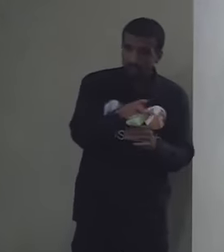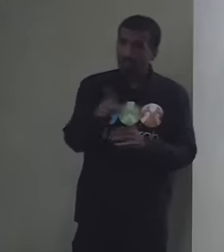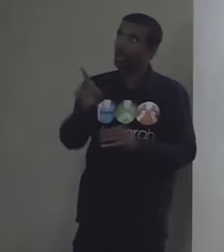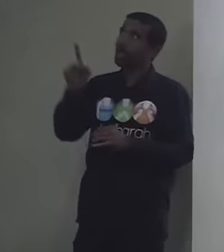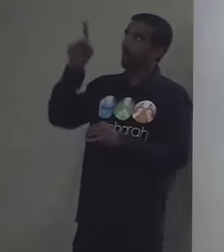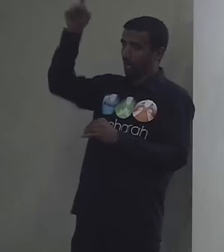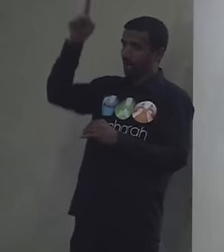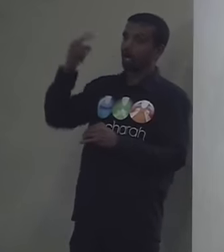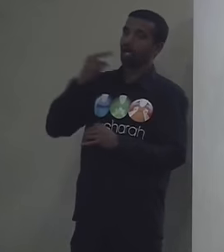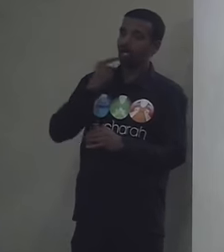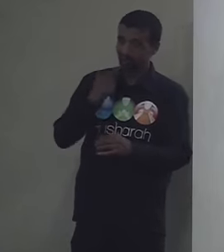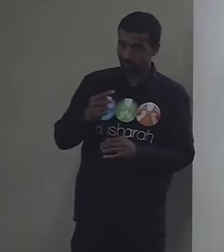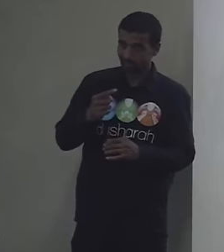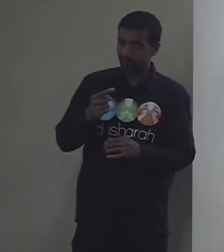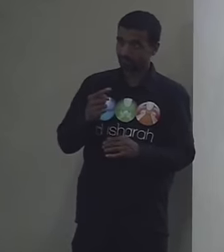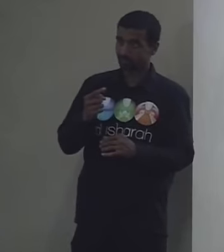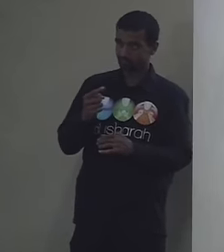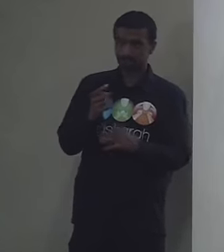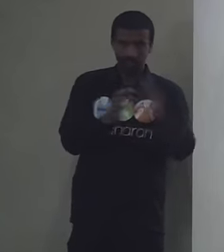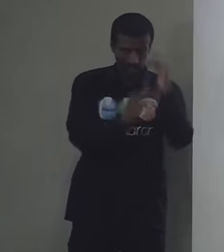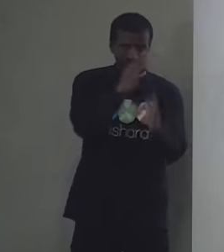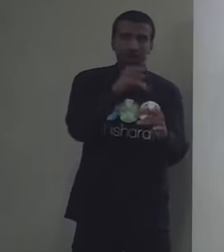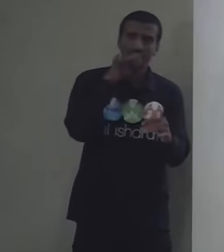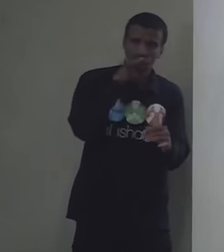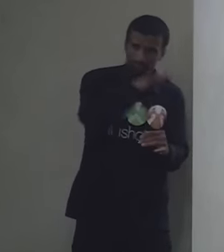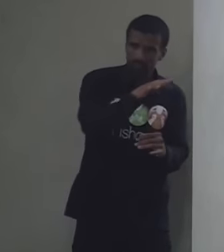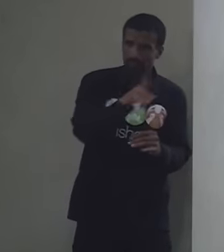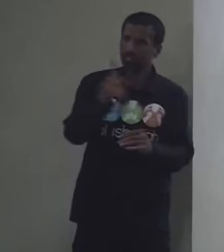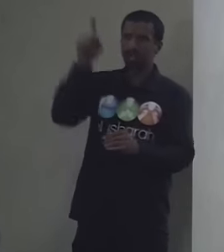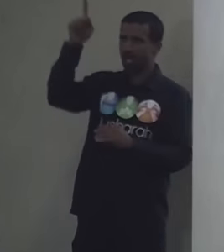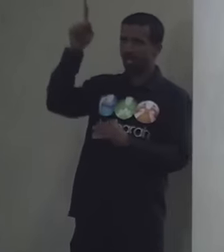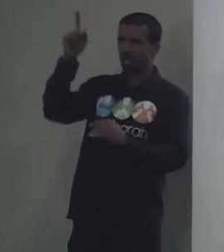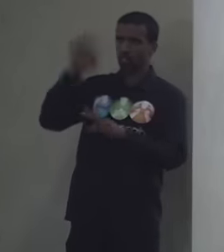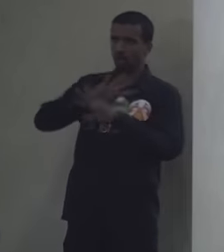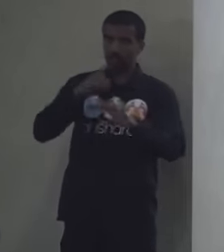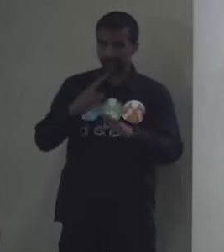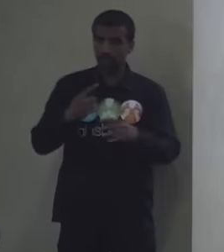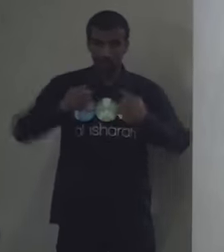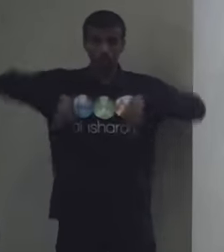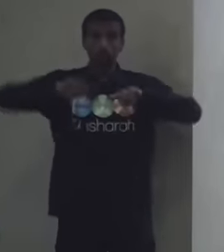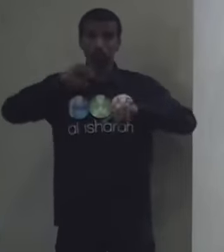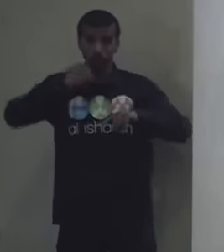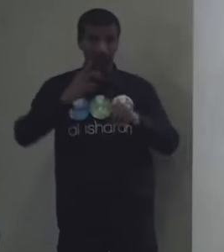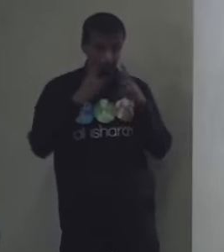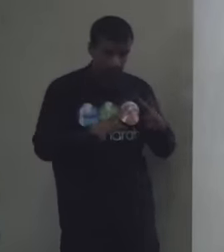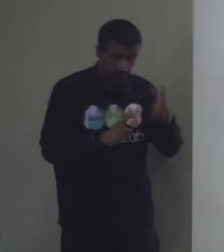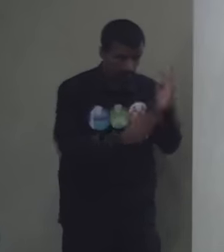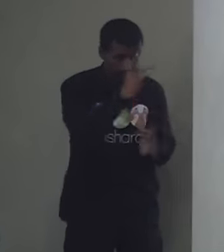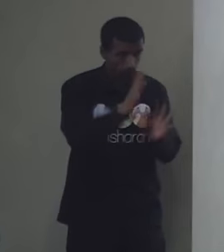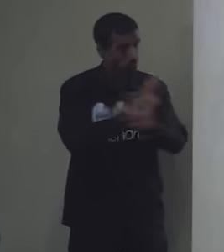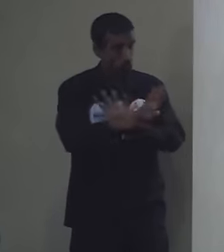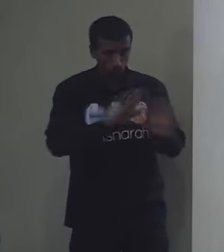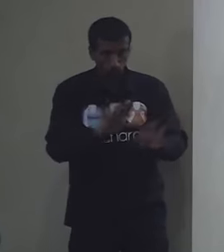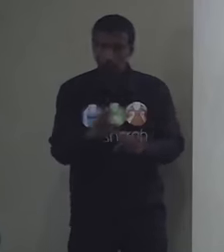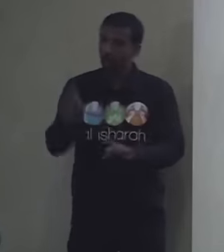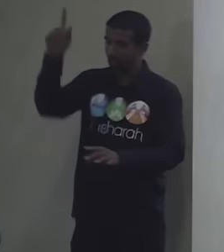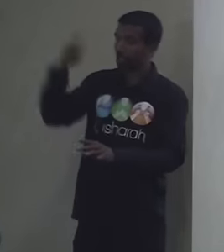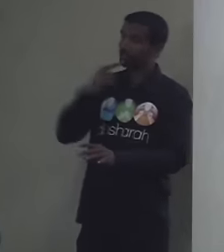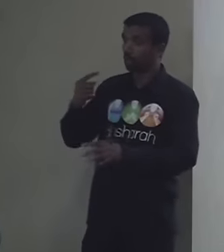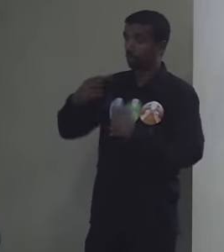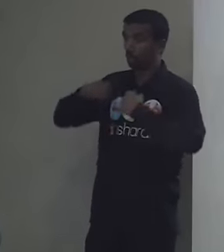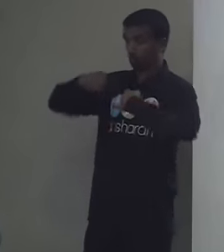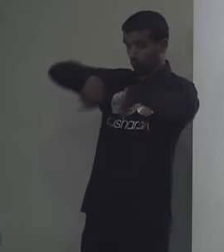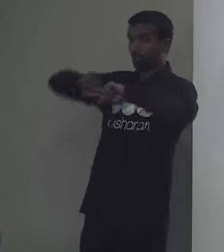be convinced that we'll see hell. That's not the message of Allah Azza wa Jalla. The message of Allah is you'll meet Allah. But these people,